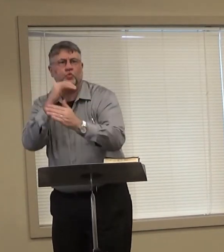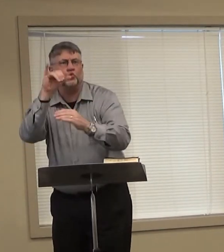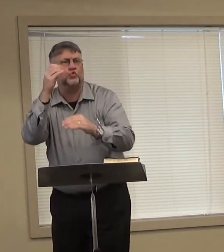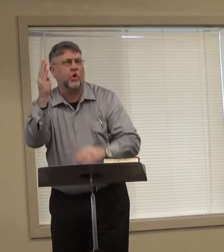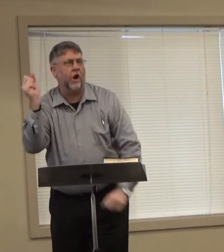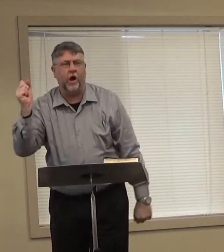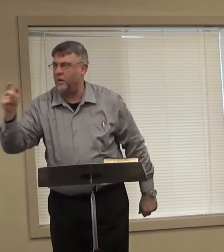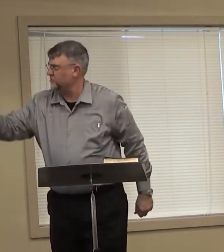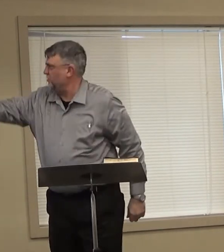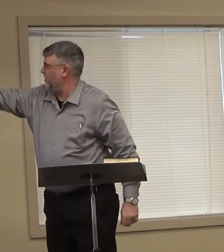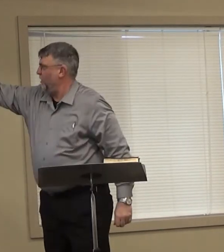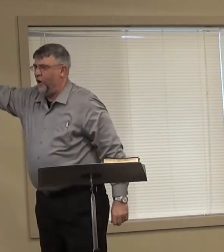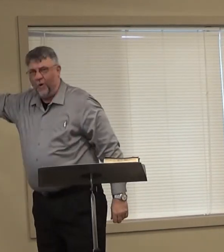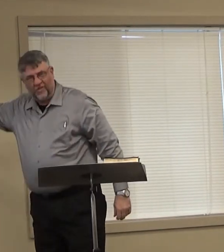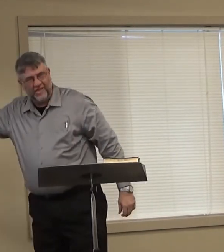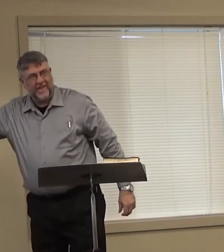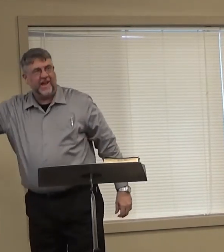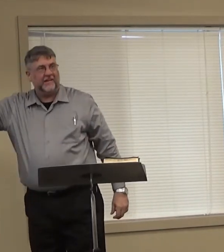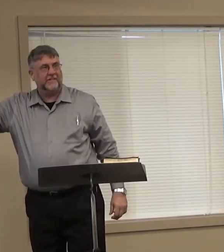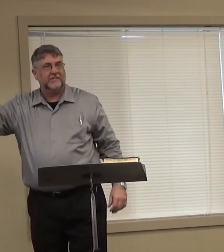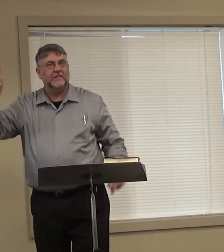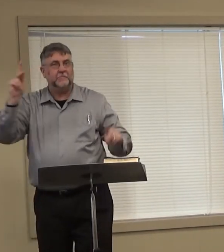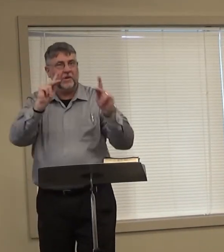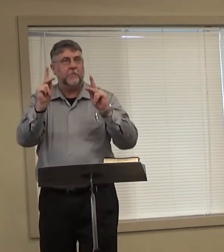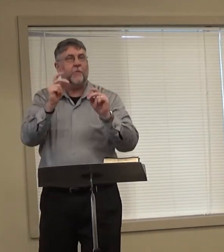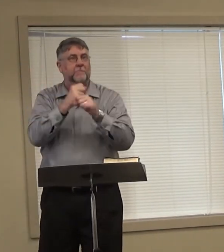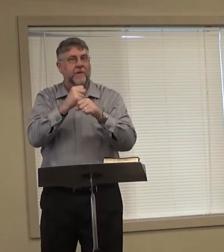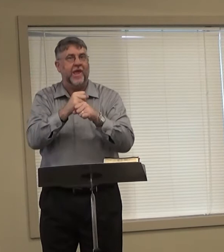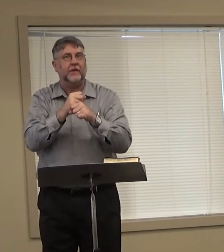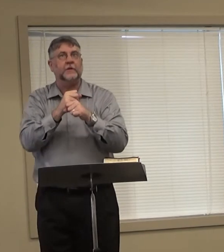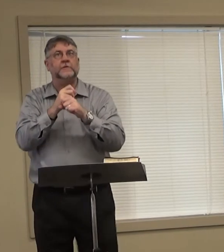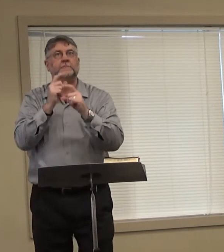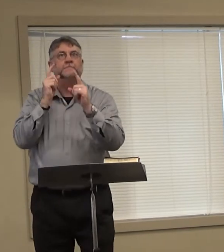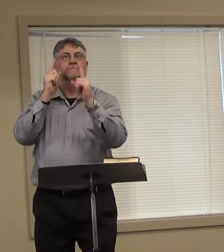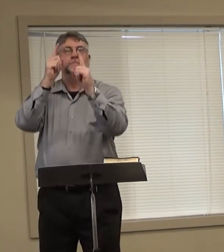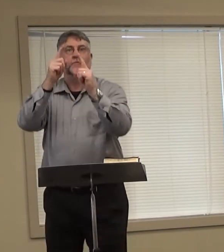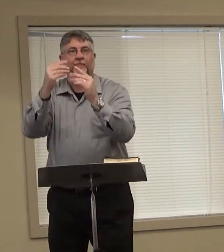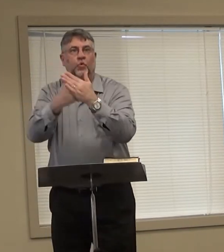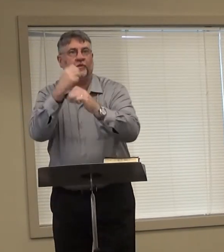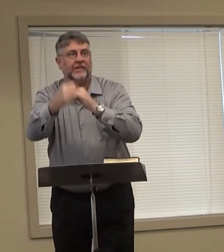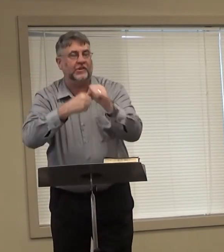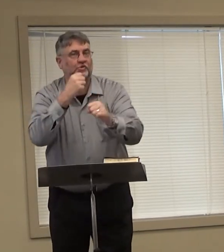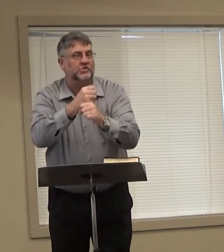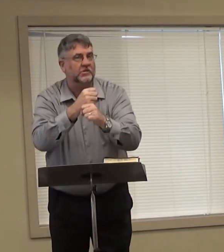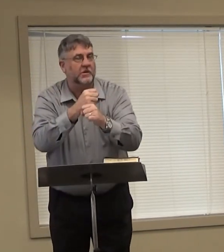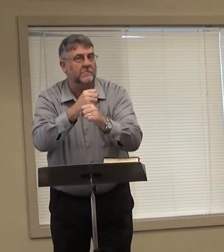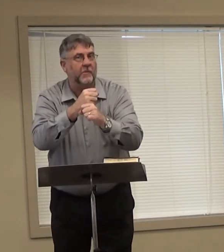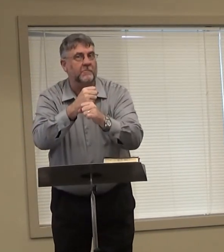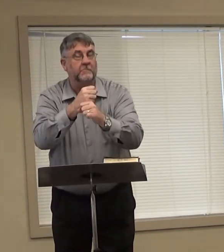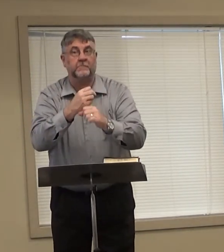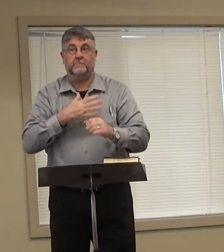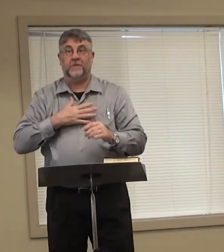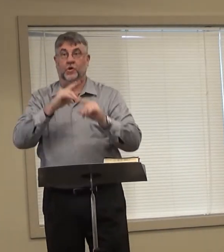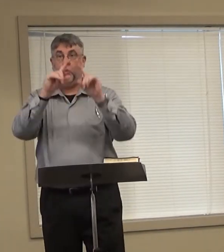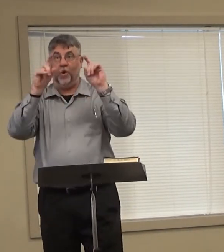weight, save money, to pay a job, pay off debts, all these kinds of things that we